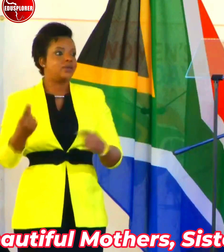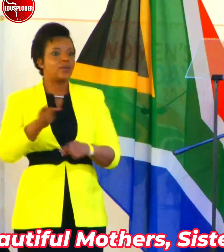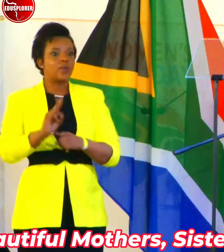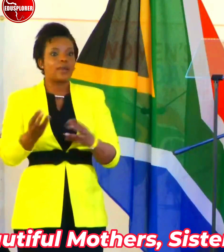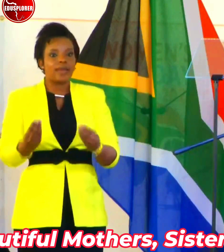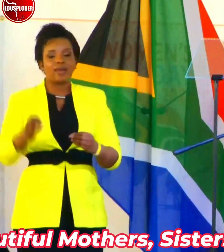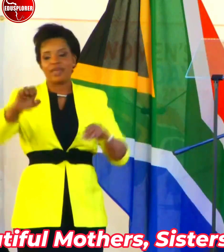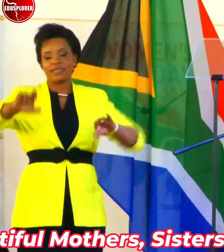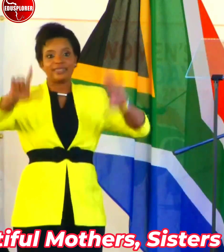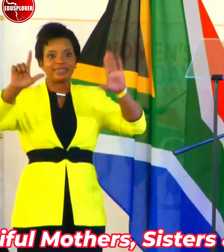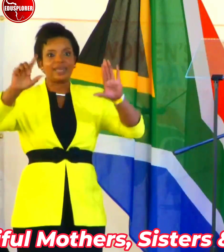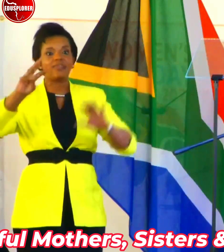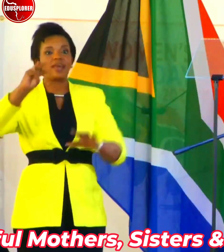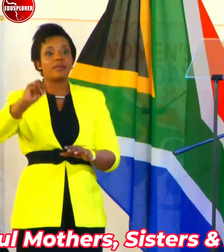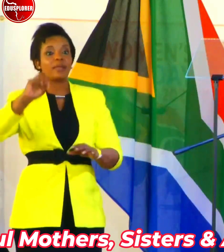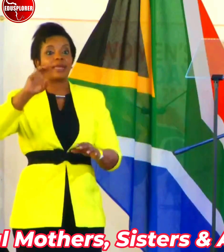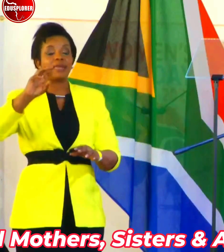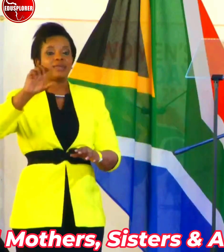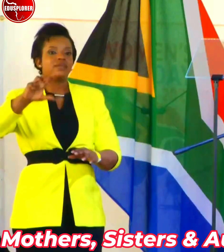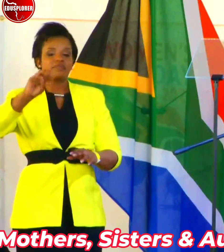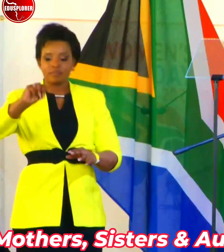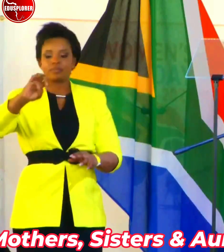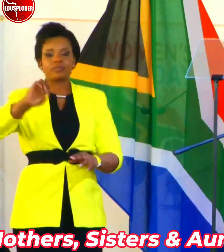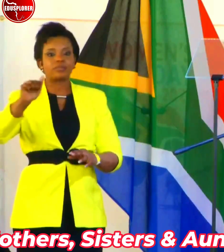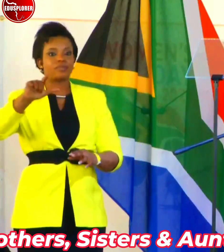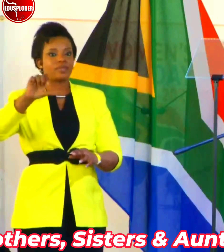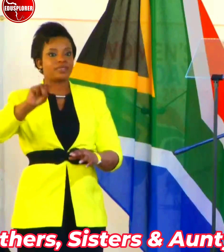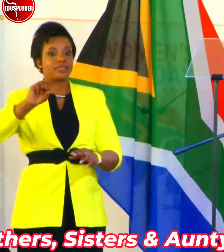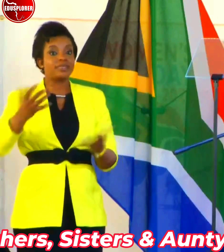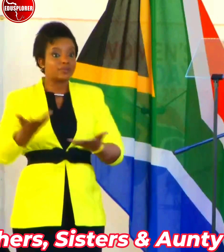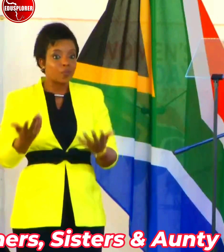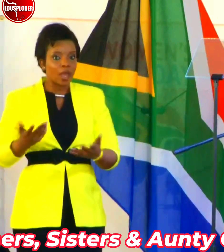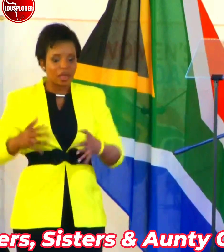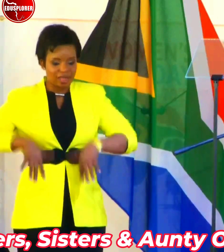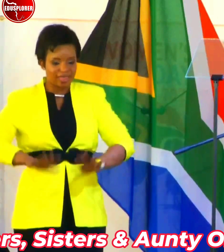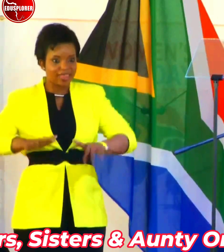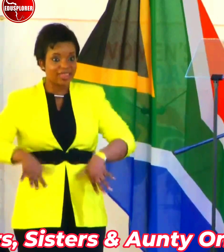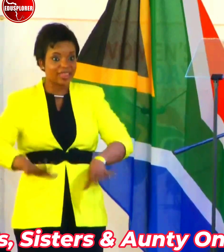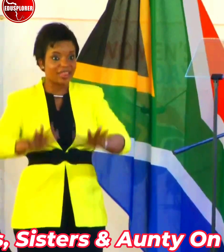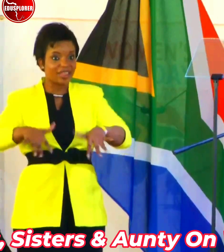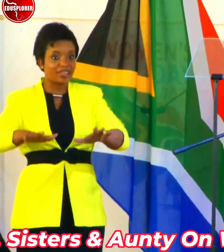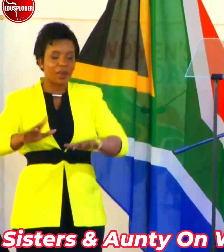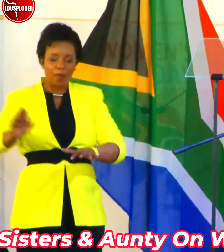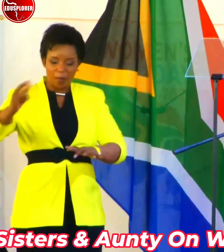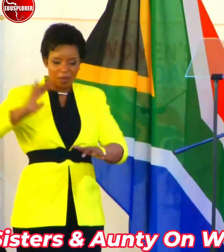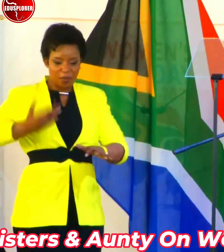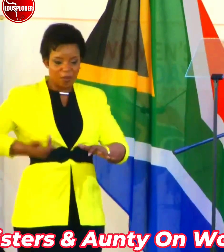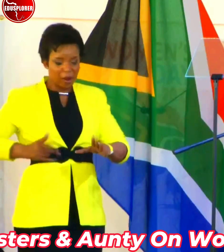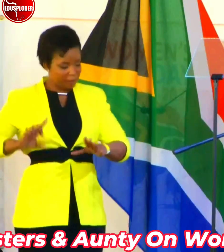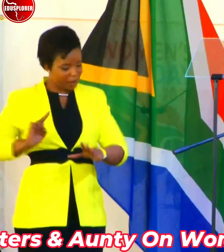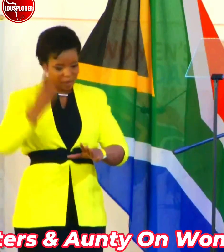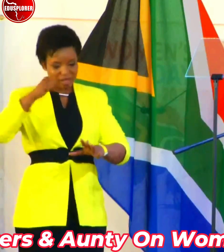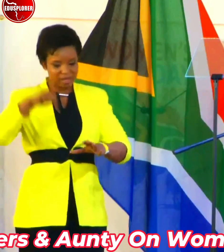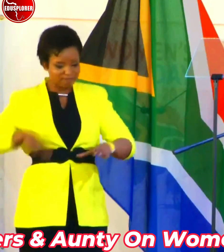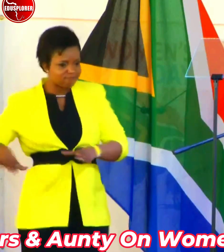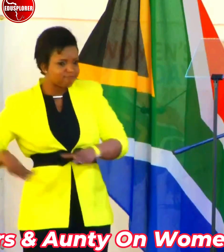vessels into the sea in an all-women crew. The women of the country are